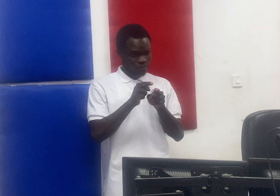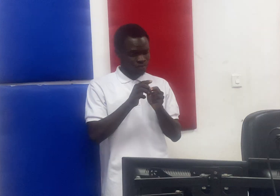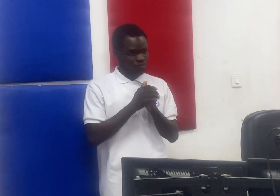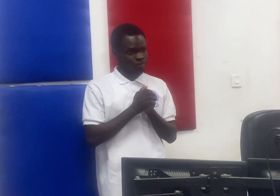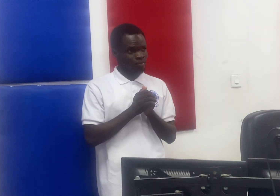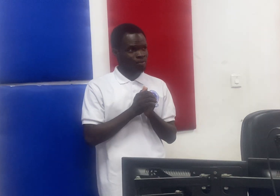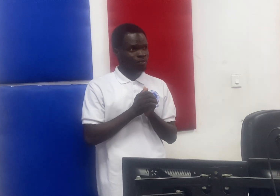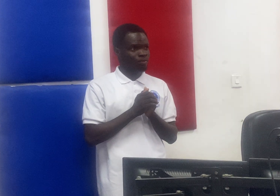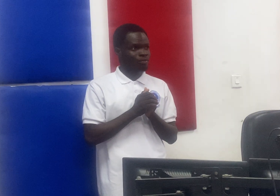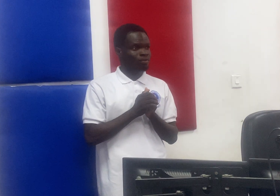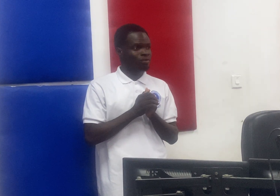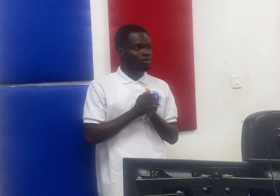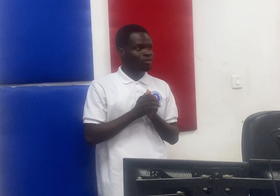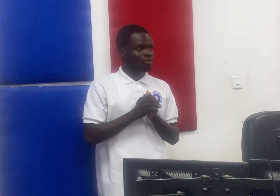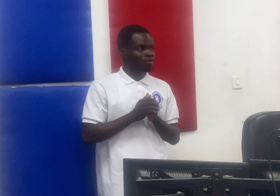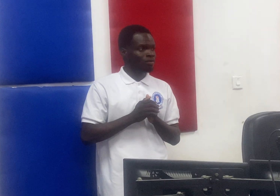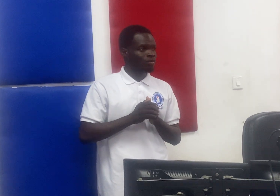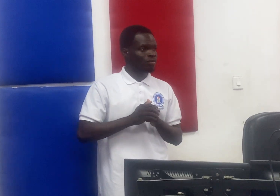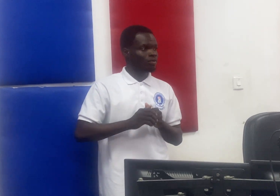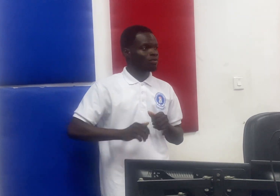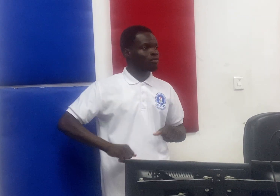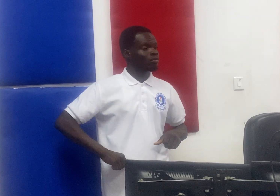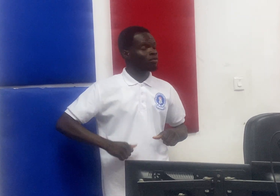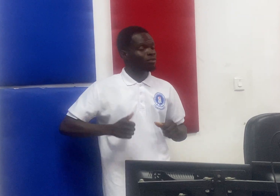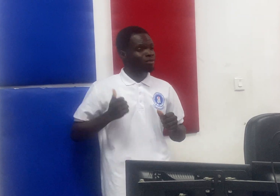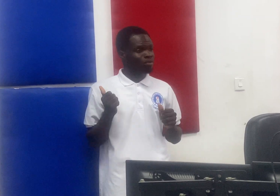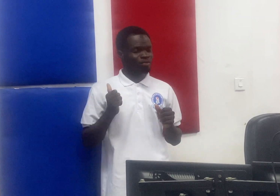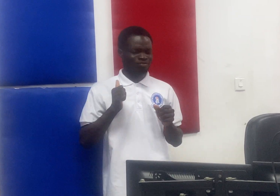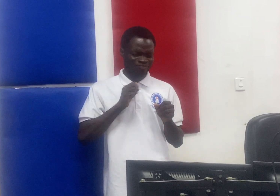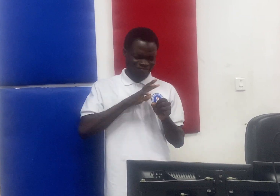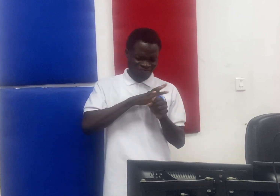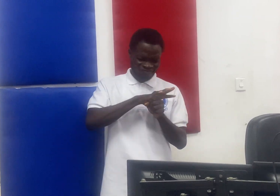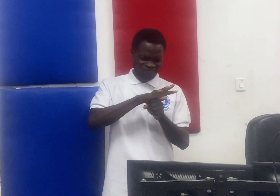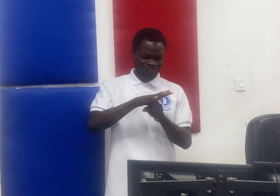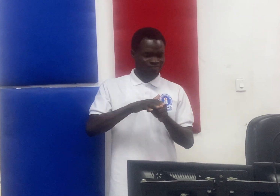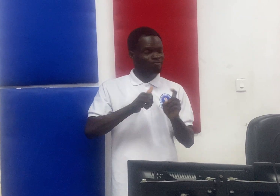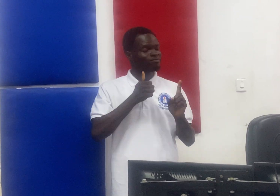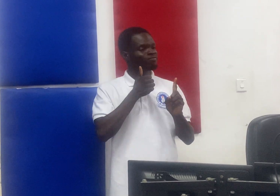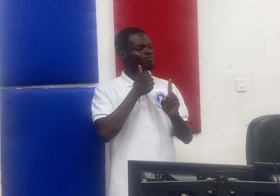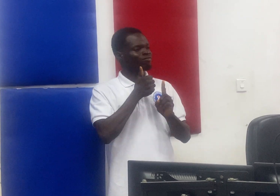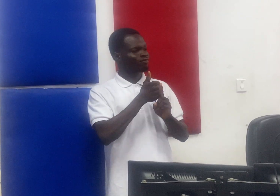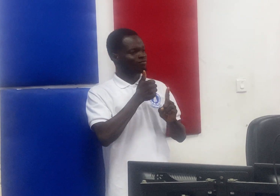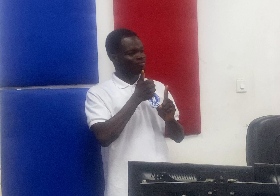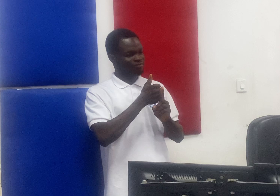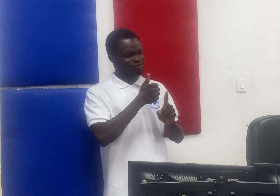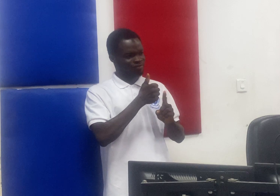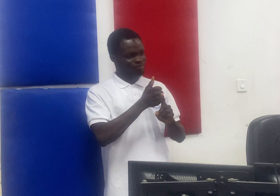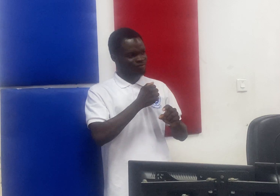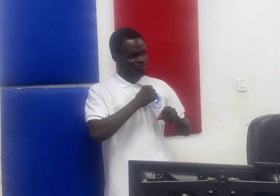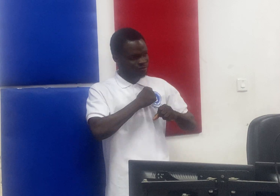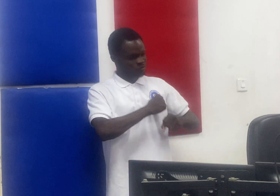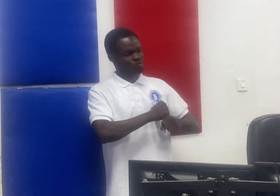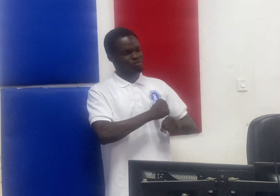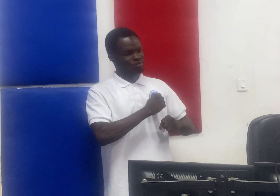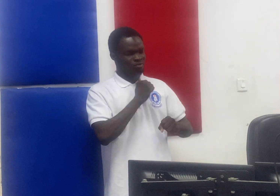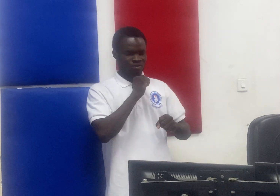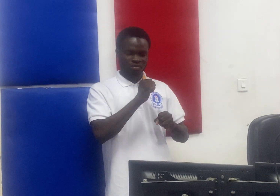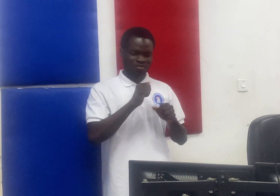it. And those really affect our self-confidence. We are not able to come out from our shells. And those hinders us so